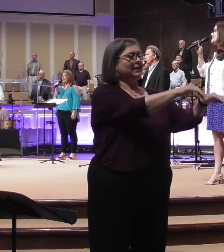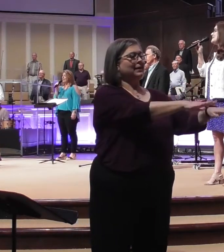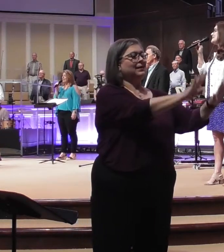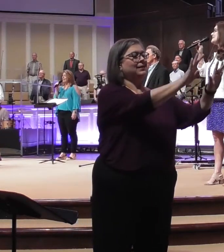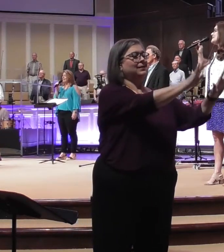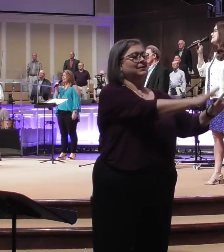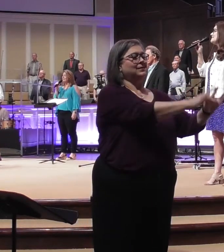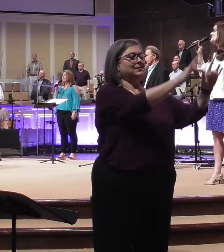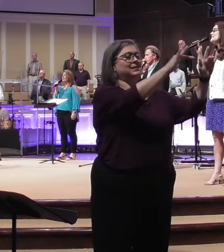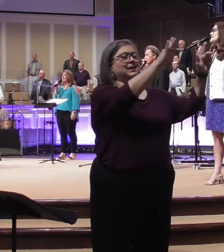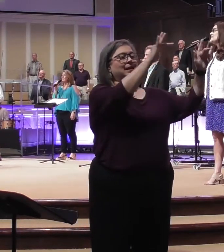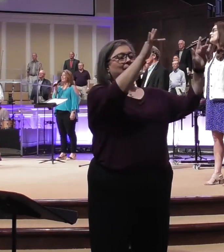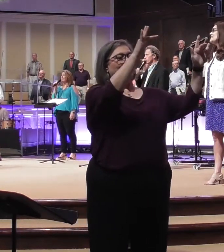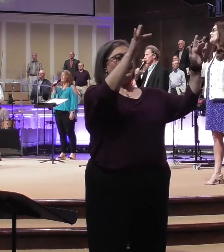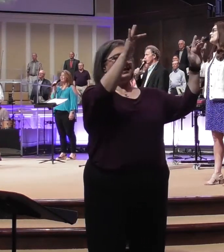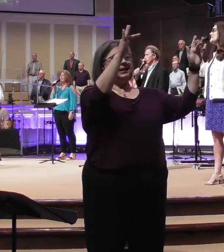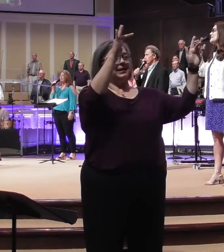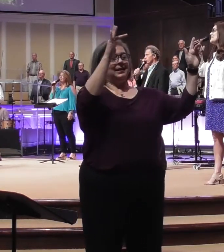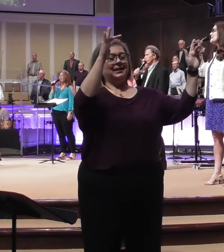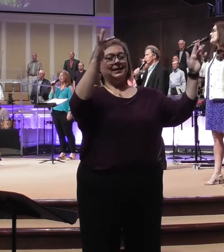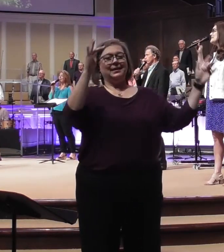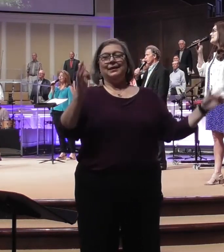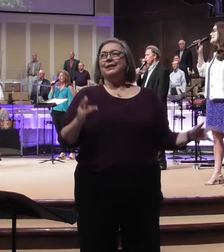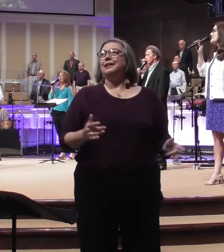shining sea.